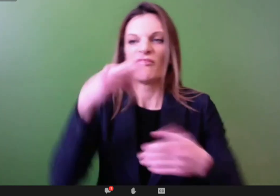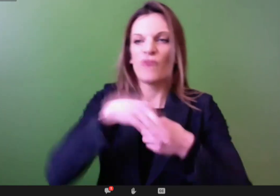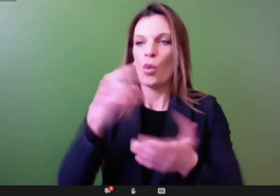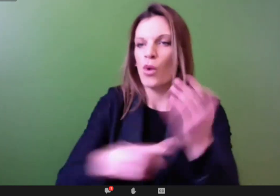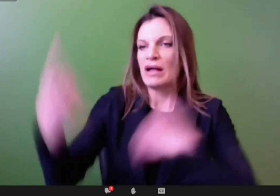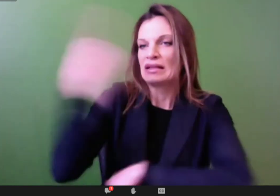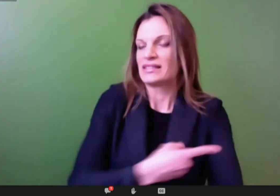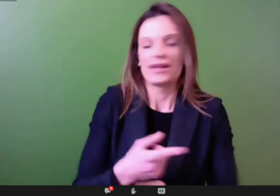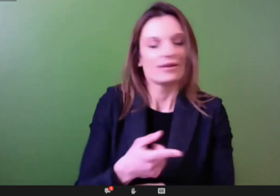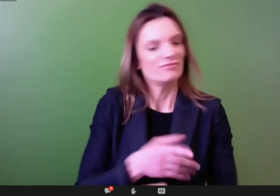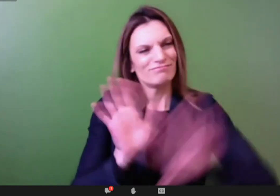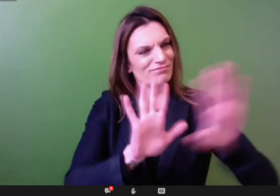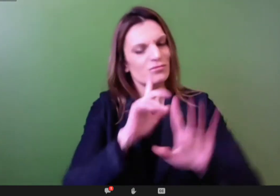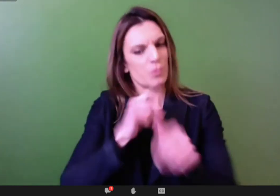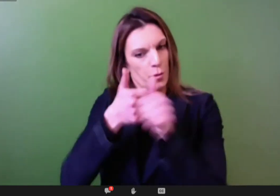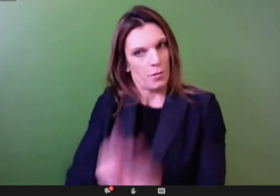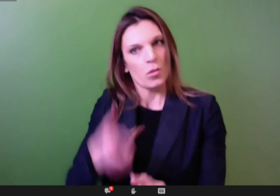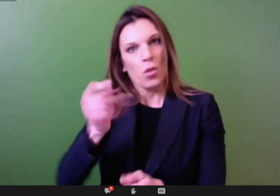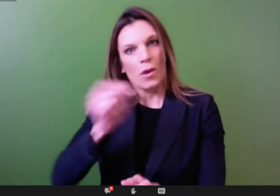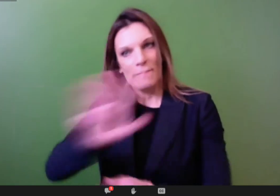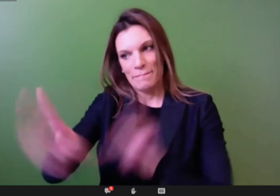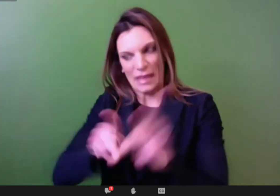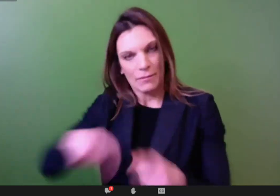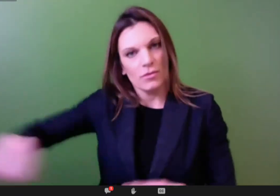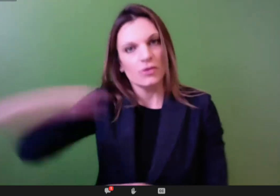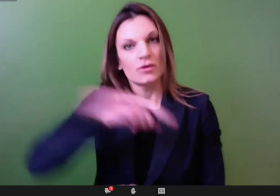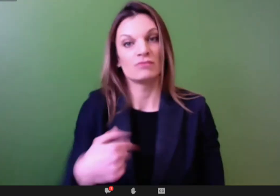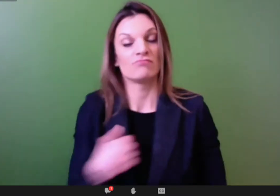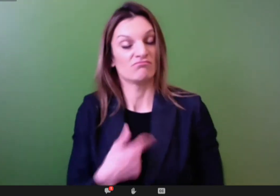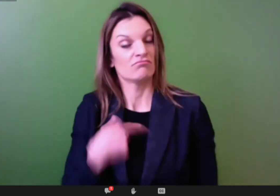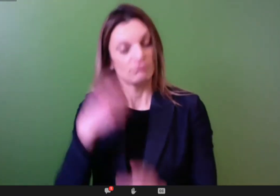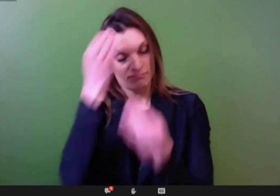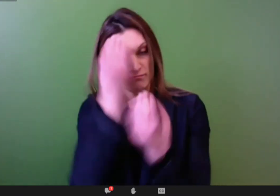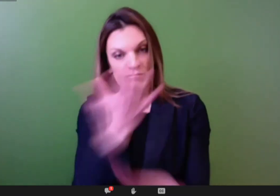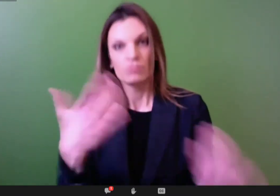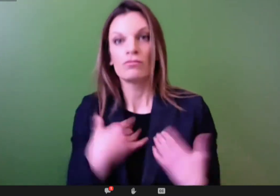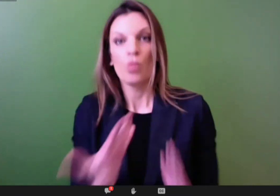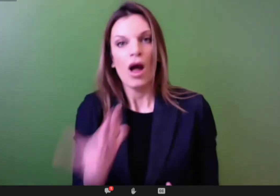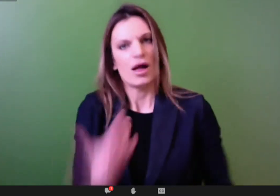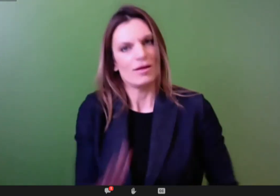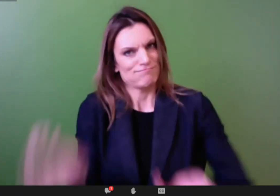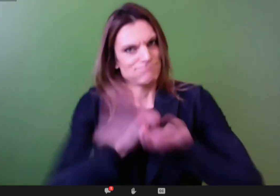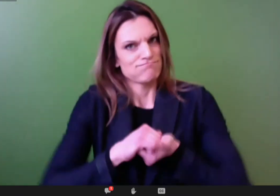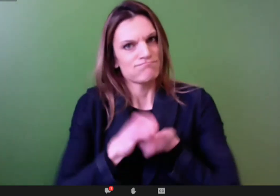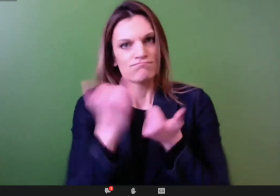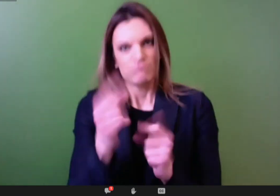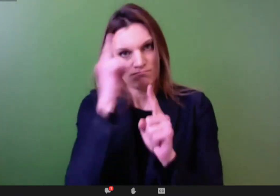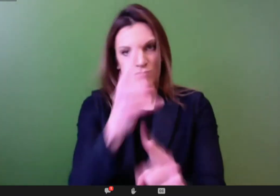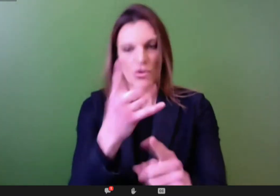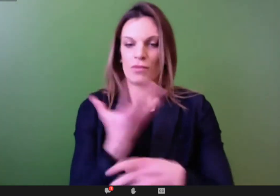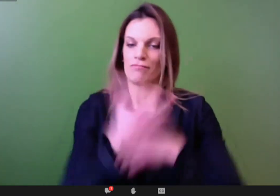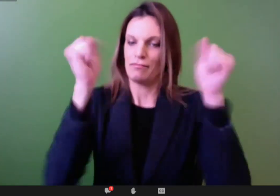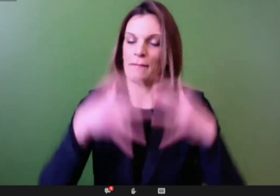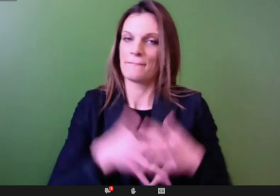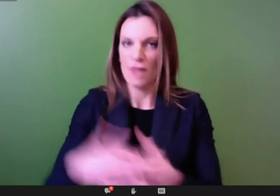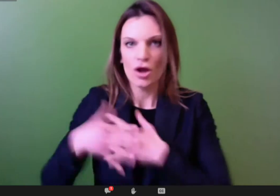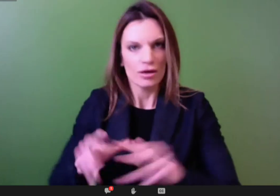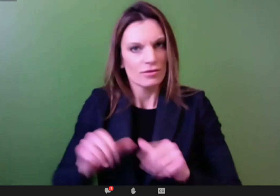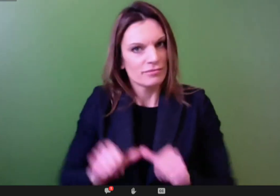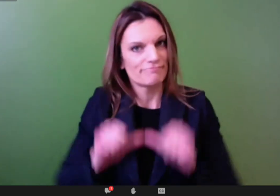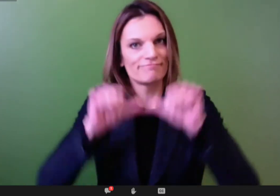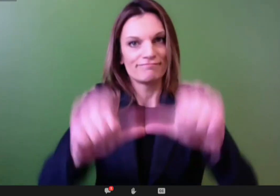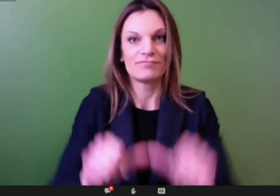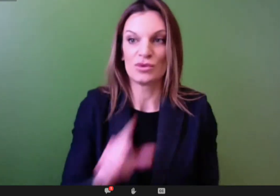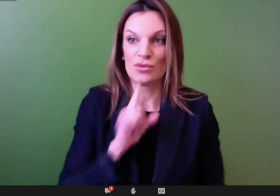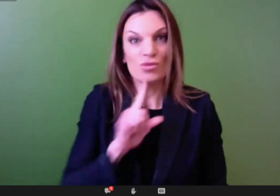to work with my colleagues across the aisle and with the Secretary of State to make our democracy the best it can be, because we really do have a